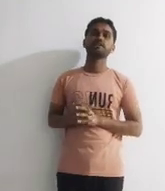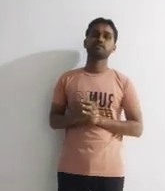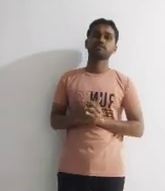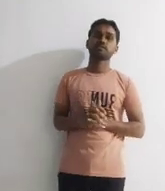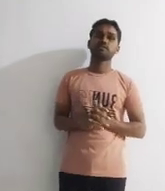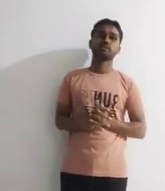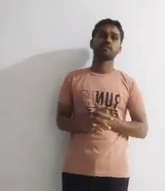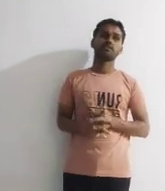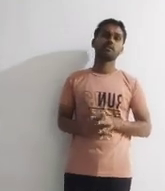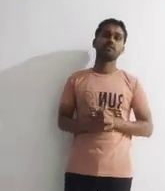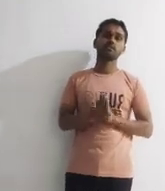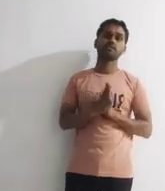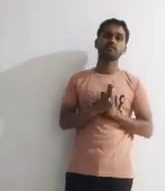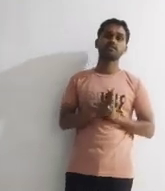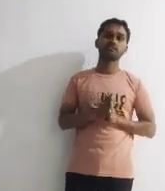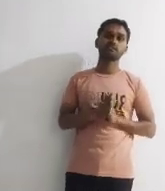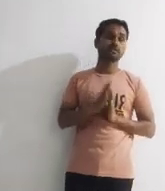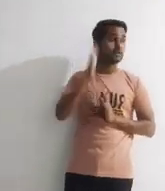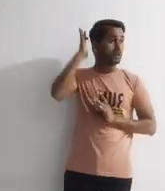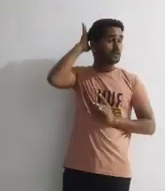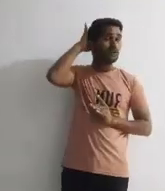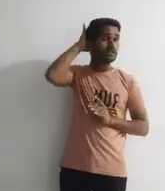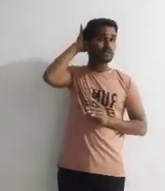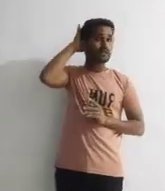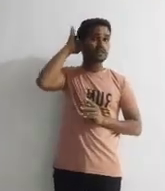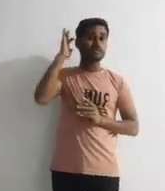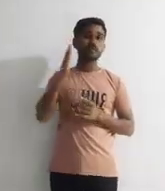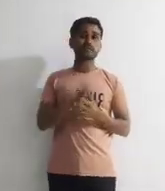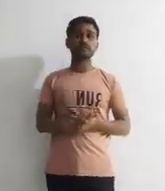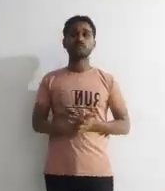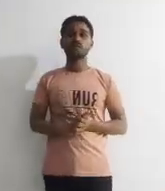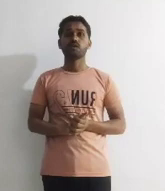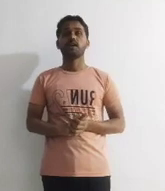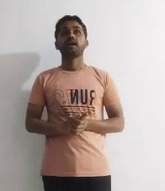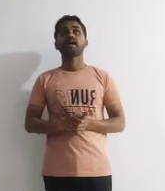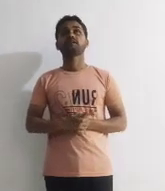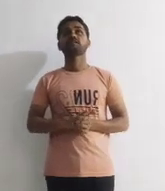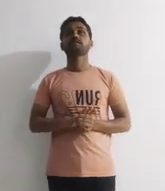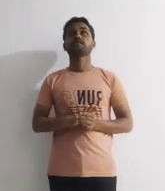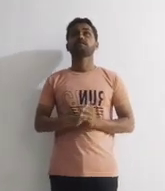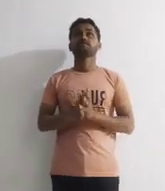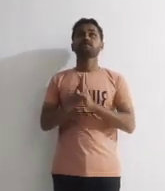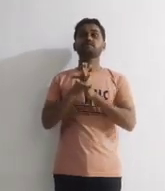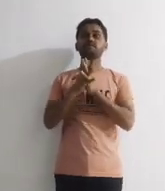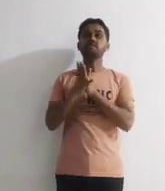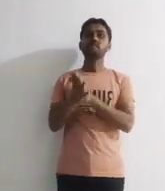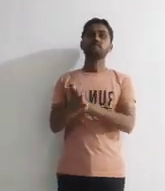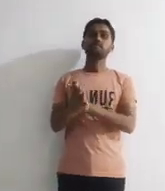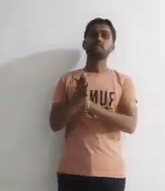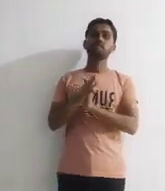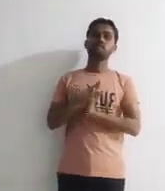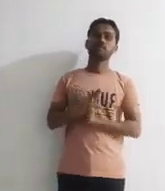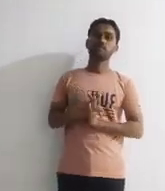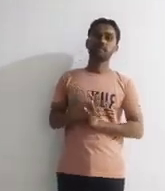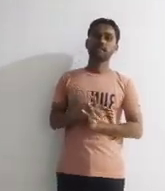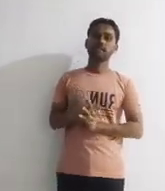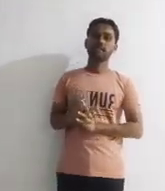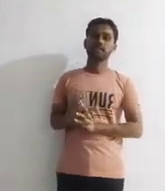synchronized or some non-synchronized methods also. And the multi-threading, in